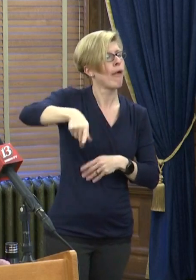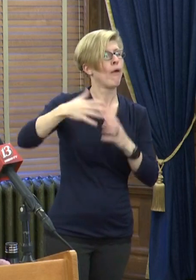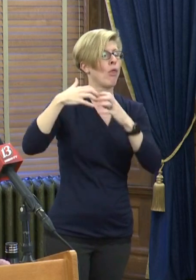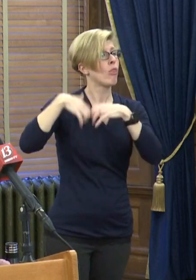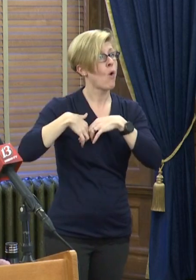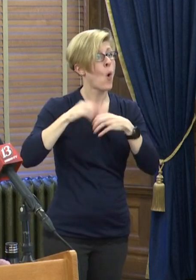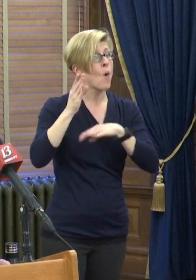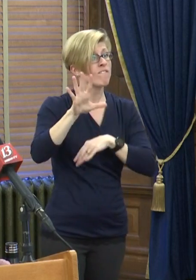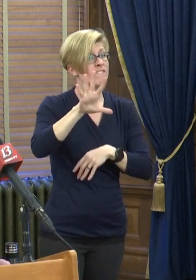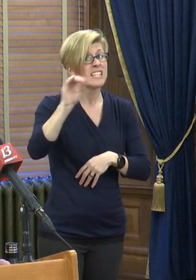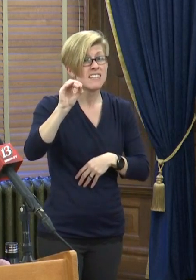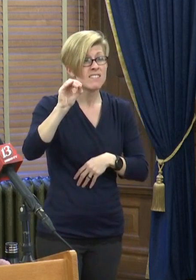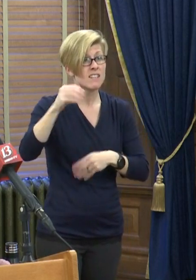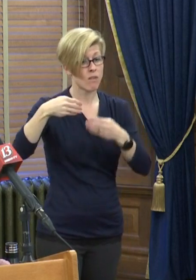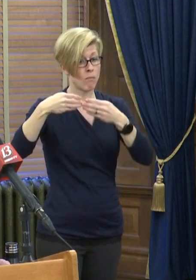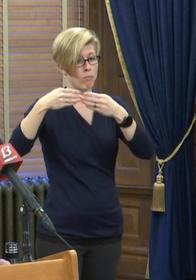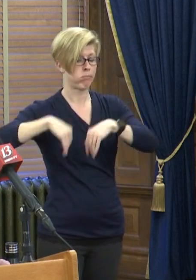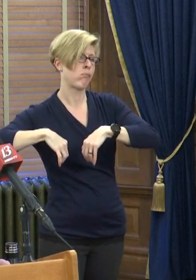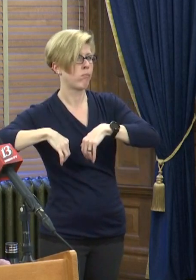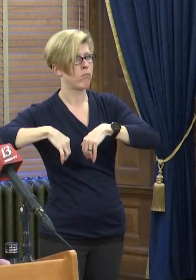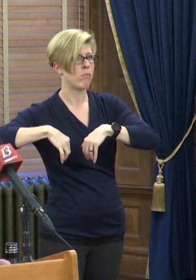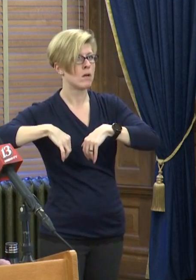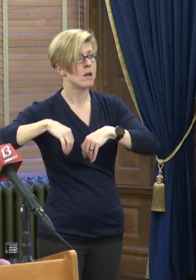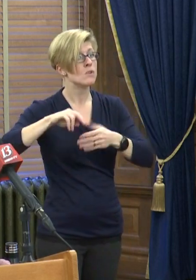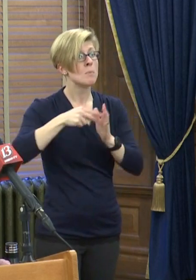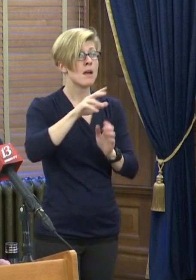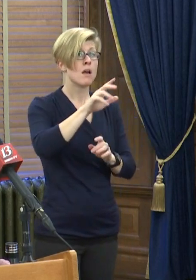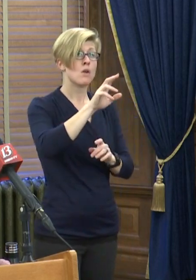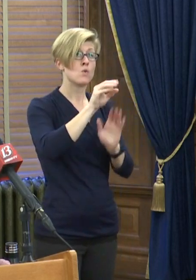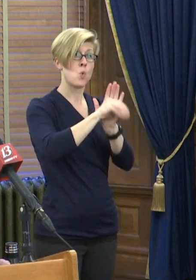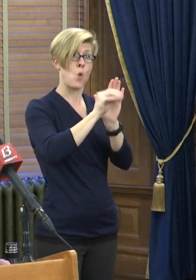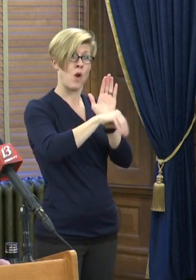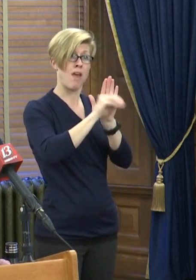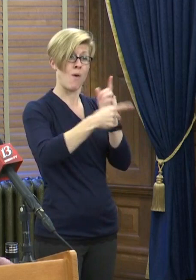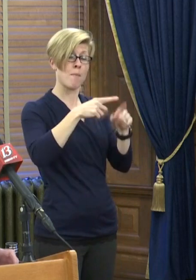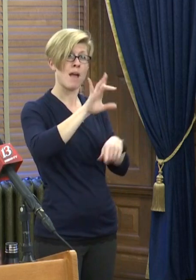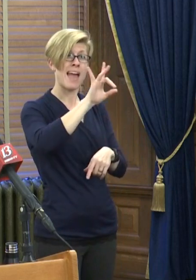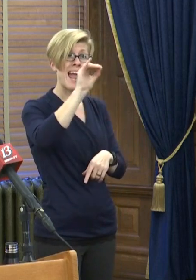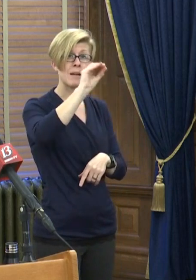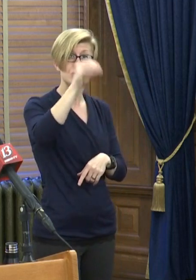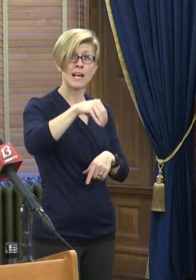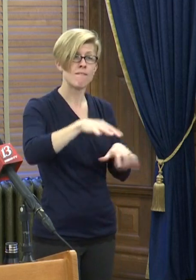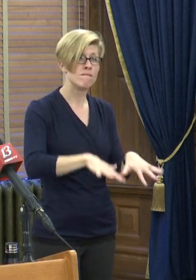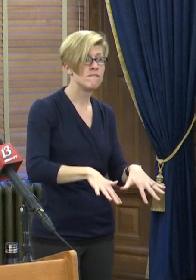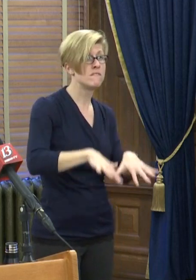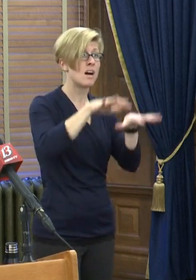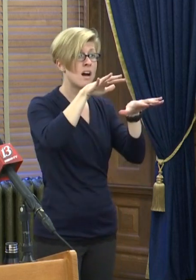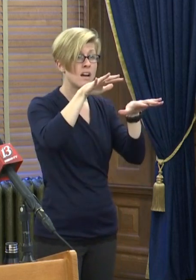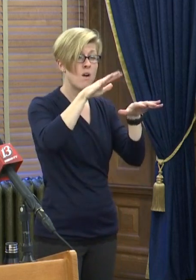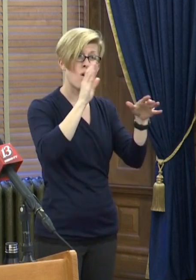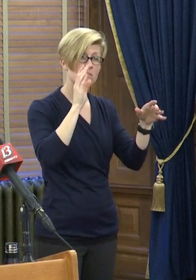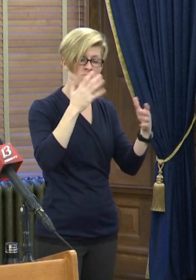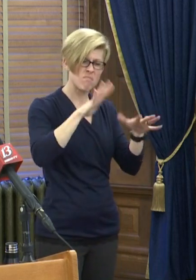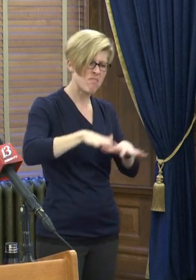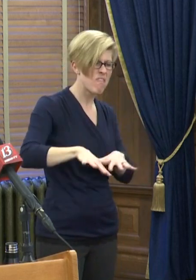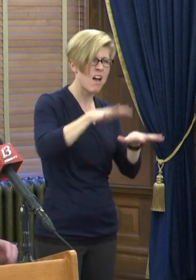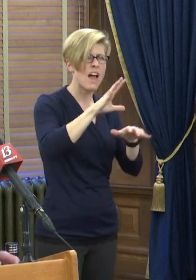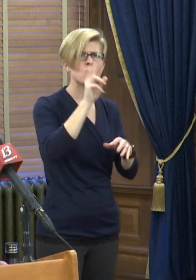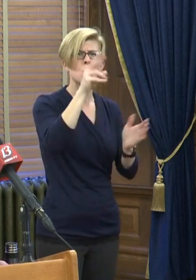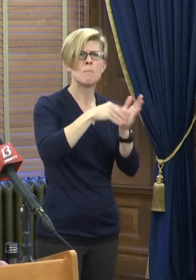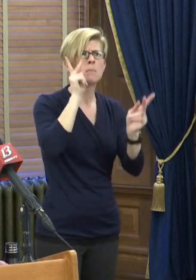leaving 80% of New Orleans underwater and nearly 2,000 people dead.